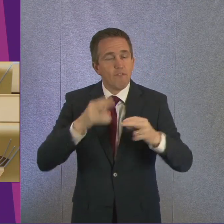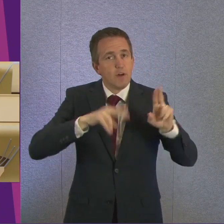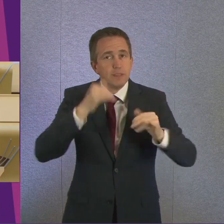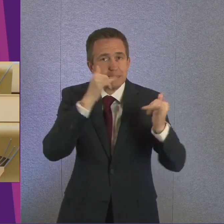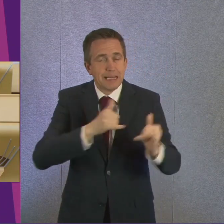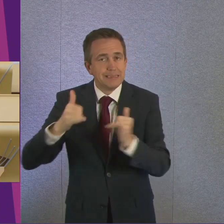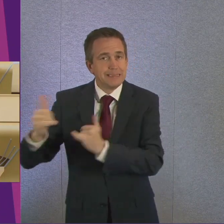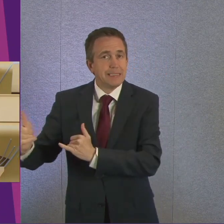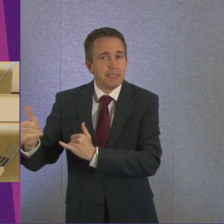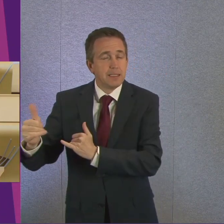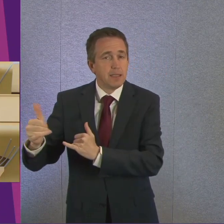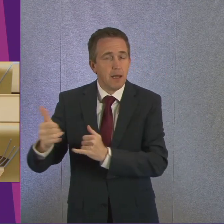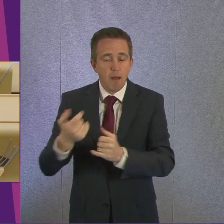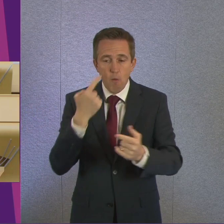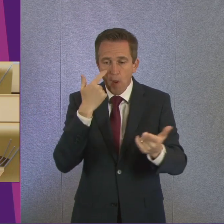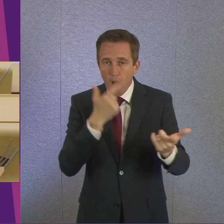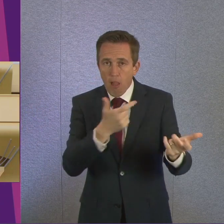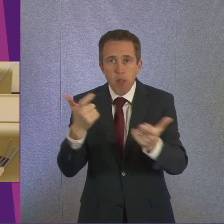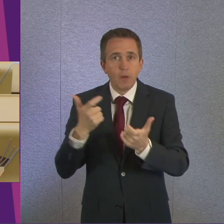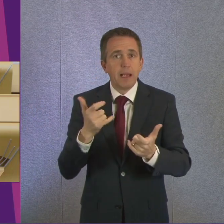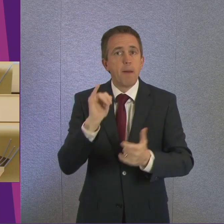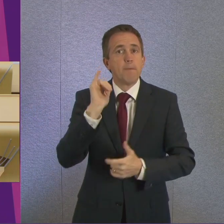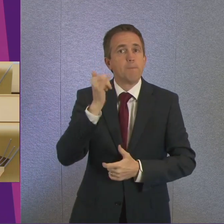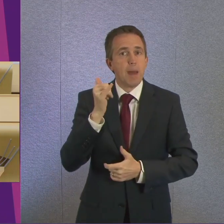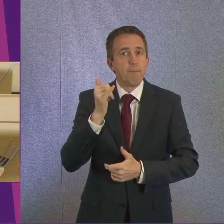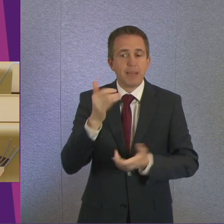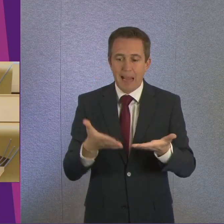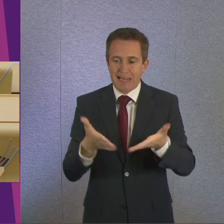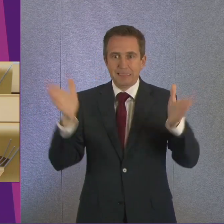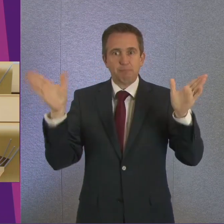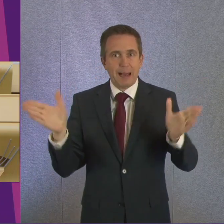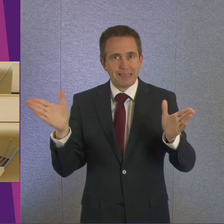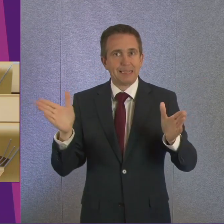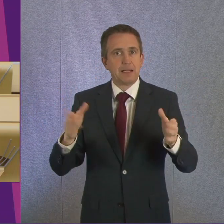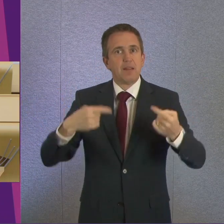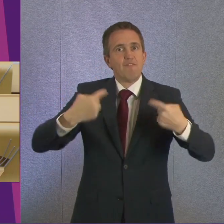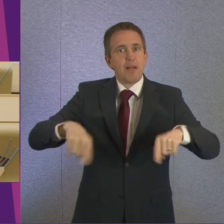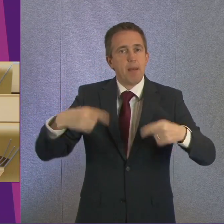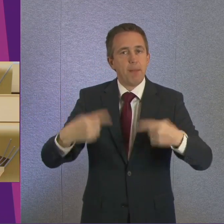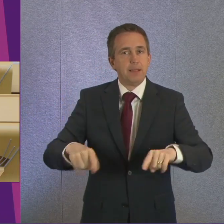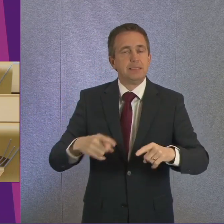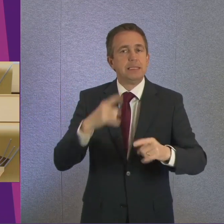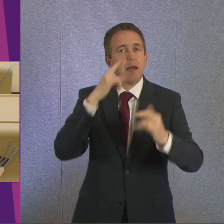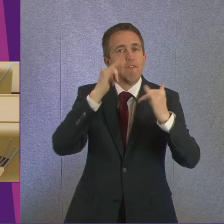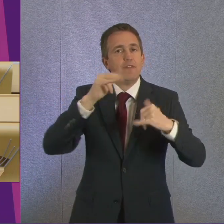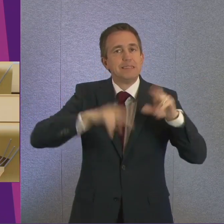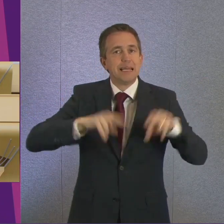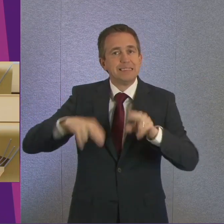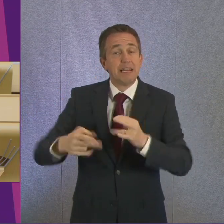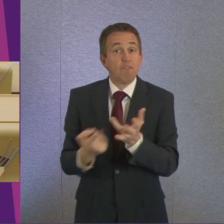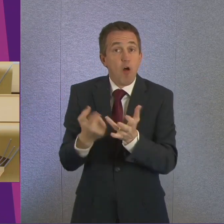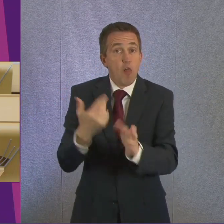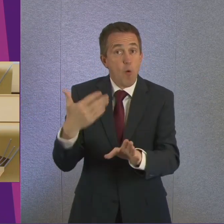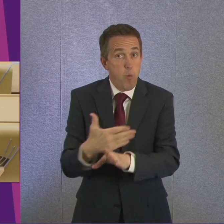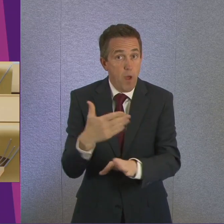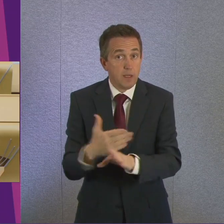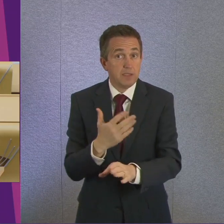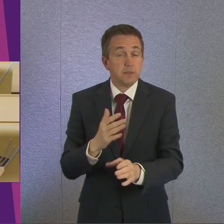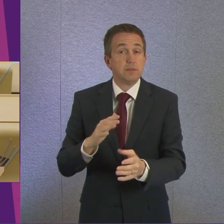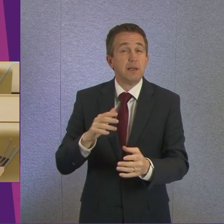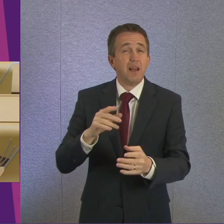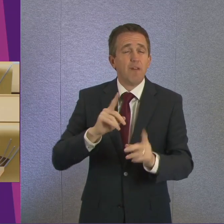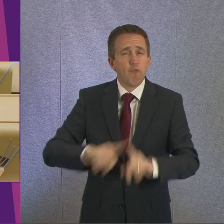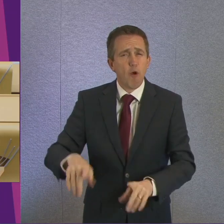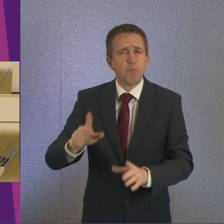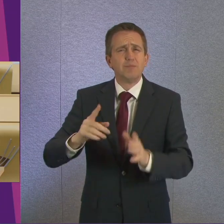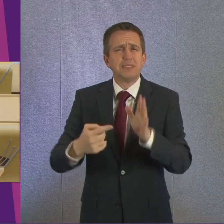are looking now at extending the availability of that testing to other workers in key areas. You'll